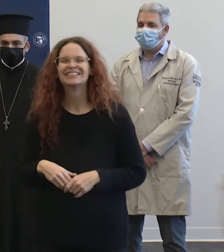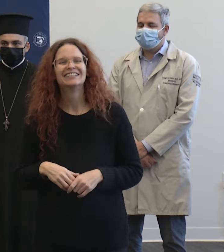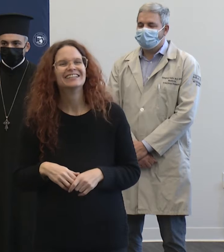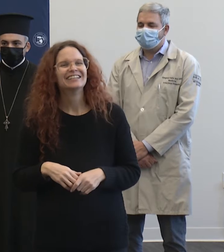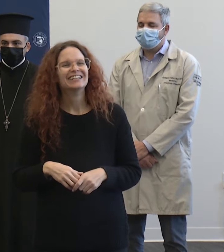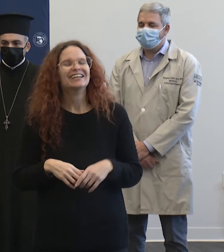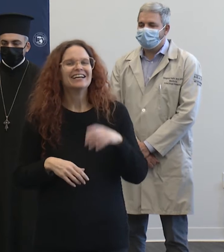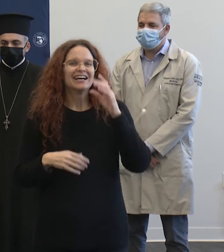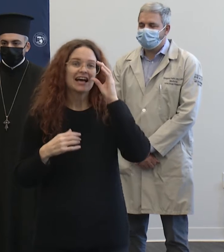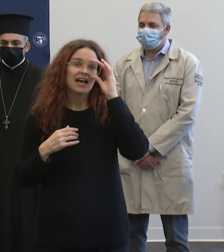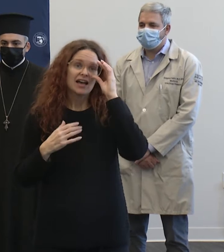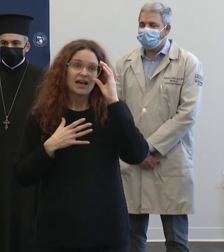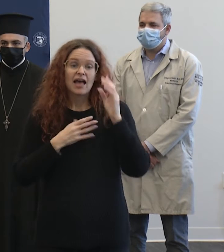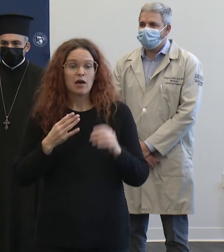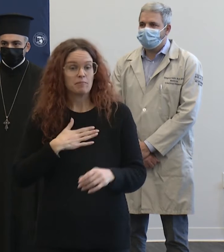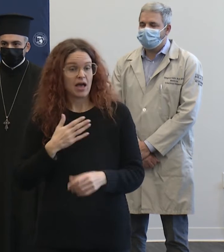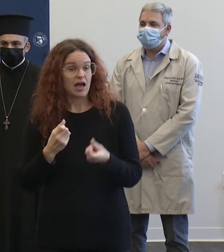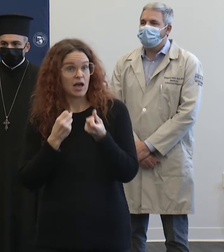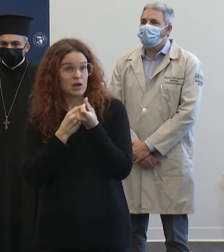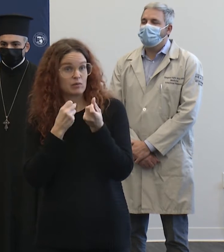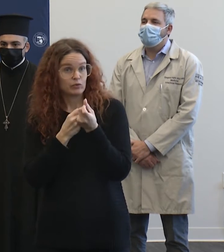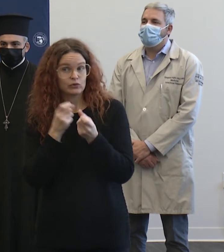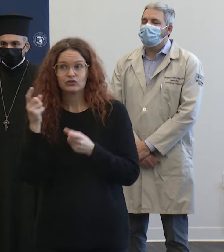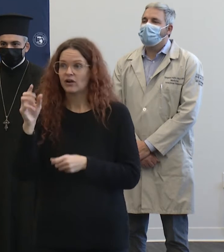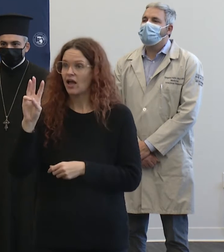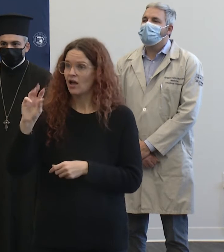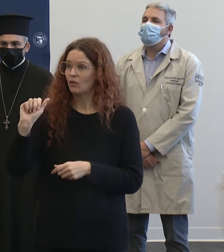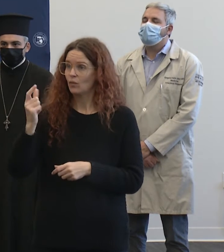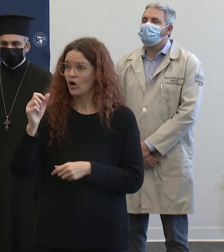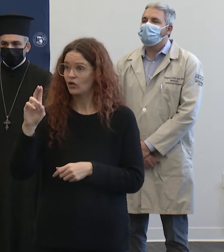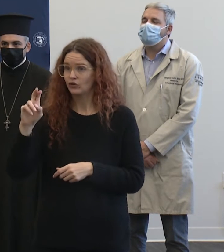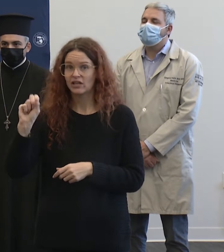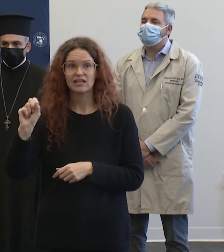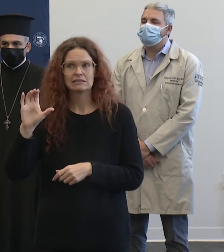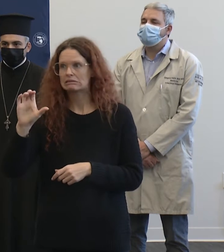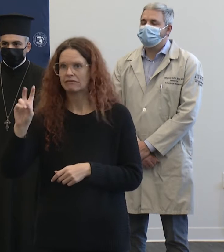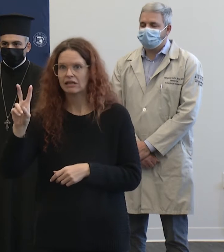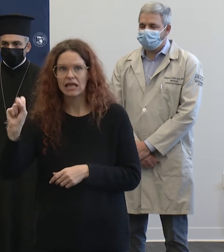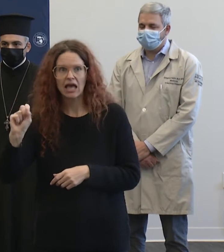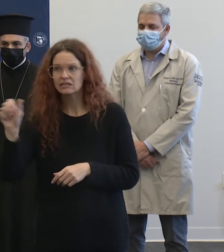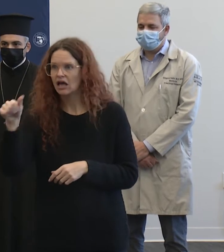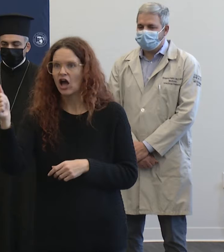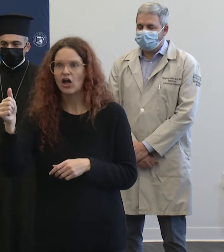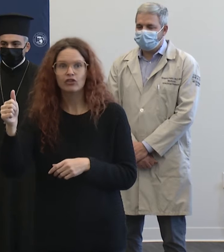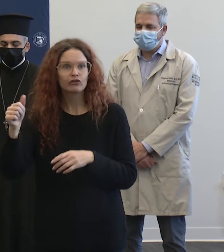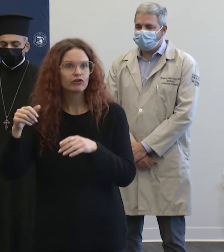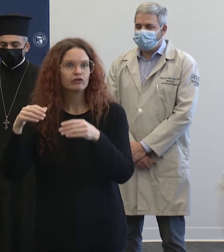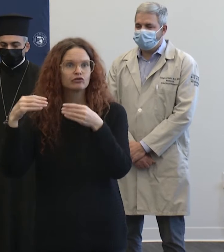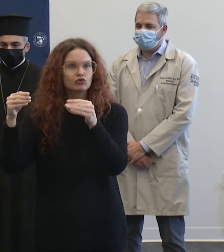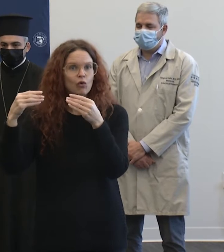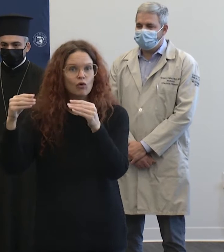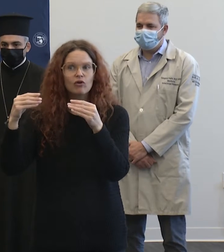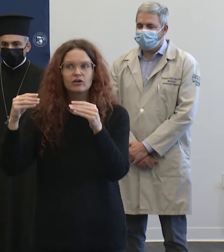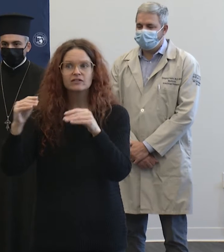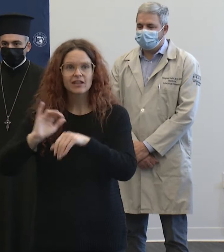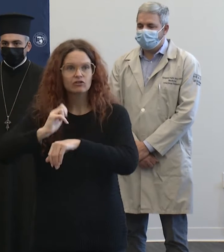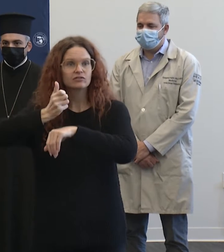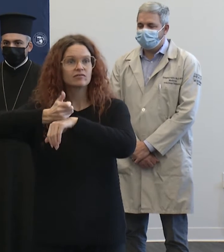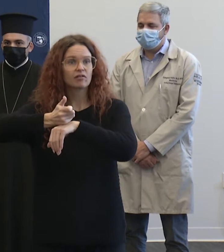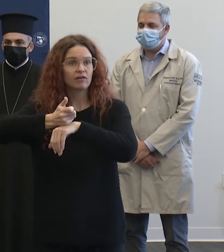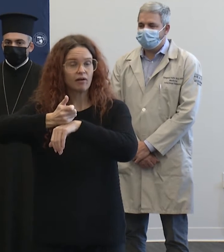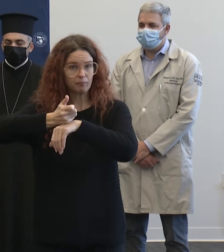and I've had my boosters at Walgreens or CVS or others. sites which are being put